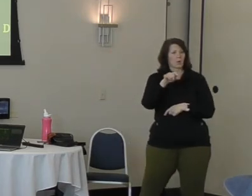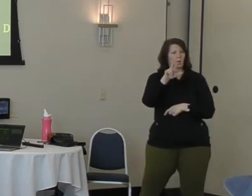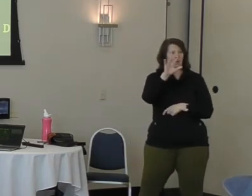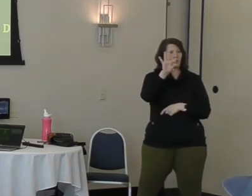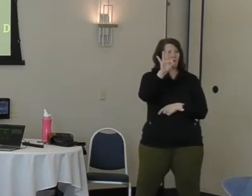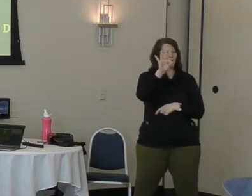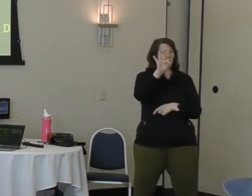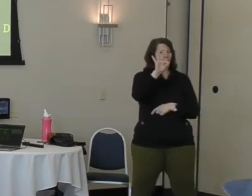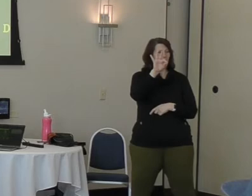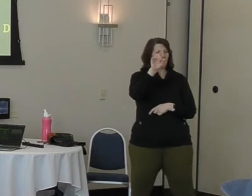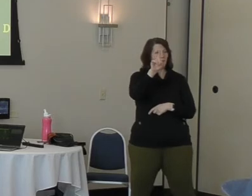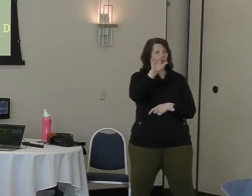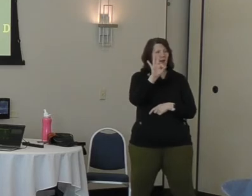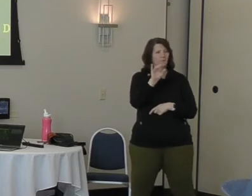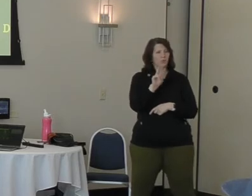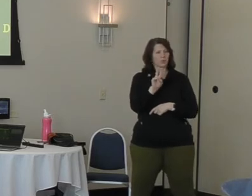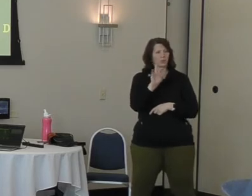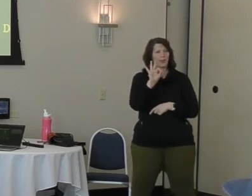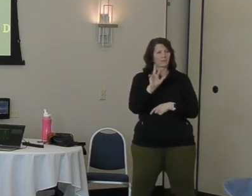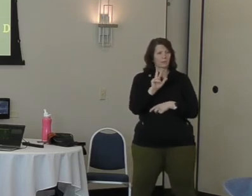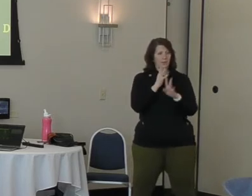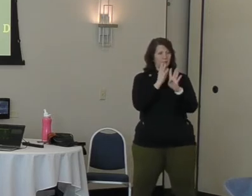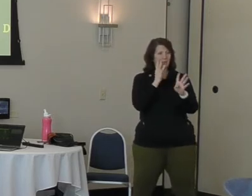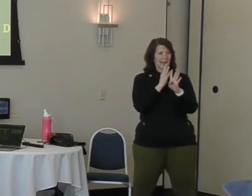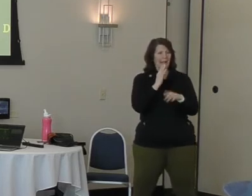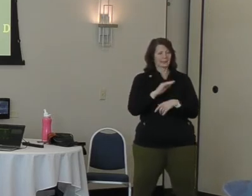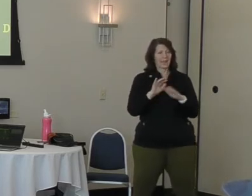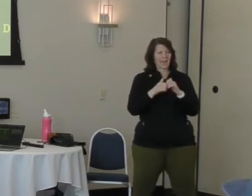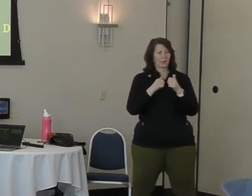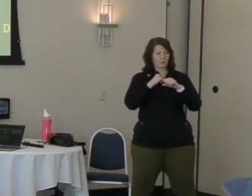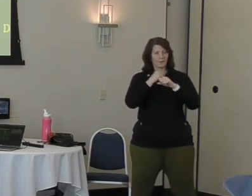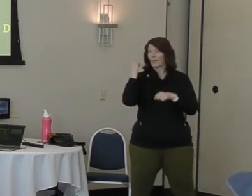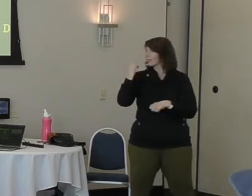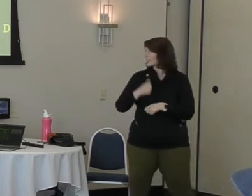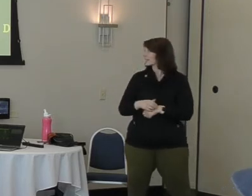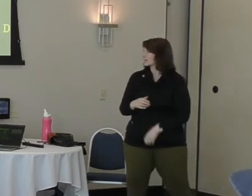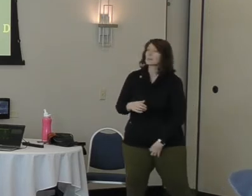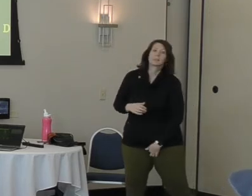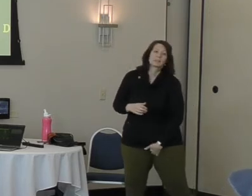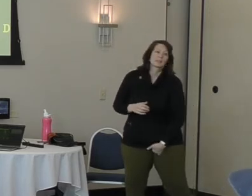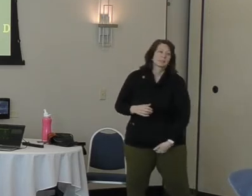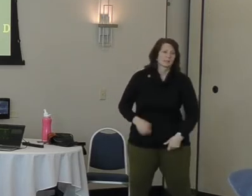are stacked. F1, F2, F3 behind them. So how do you defend this?